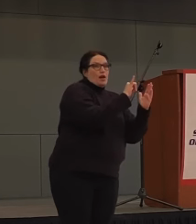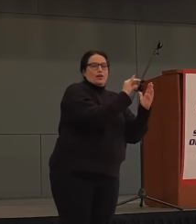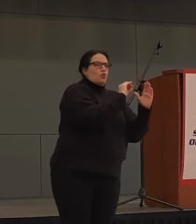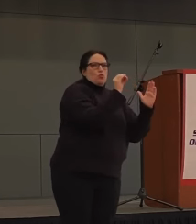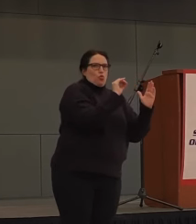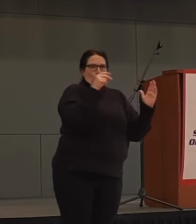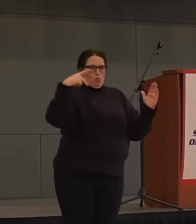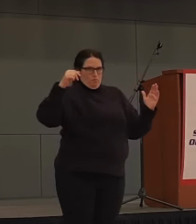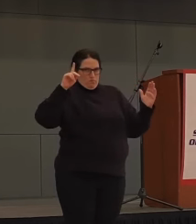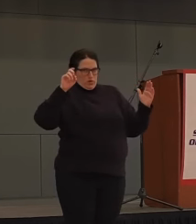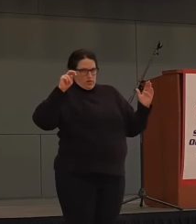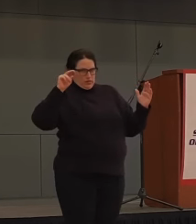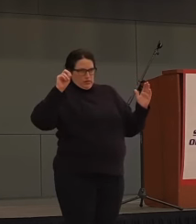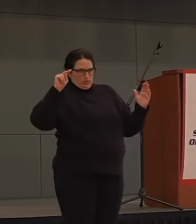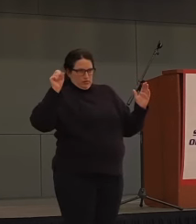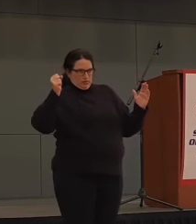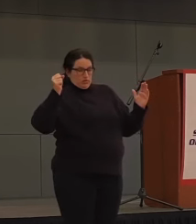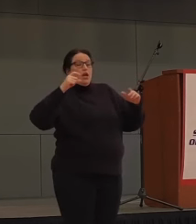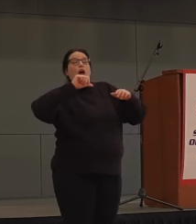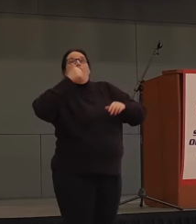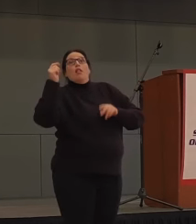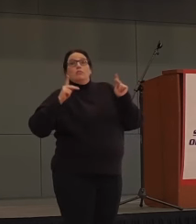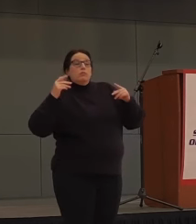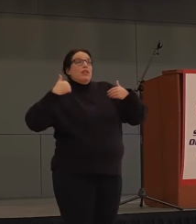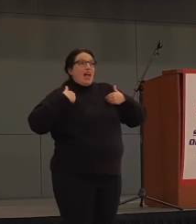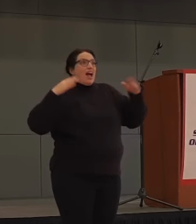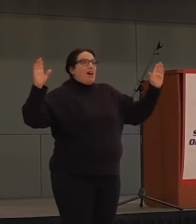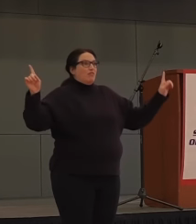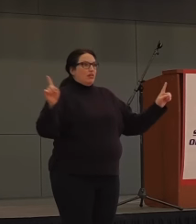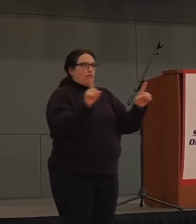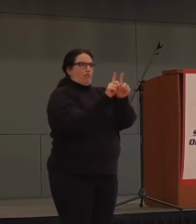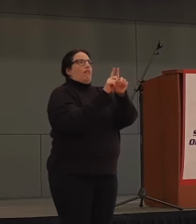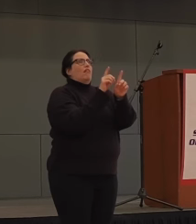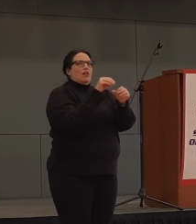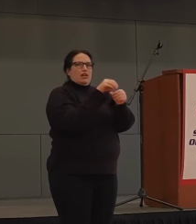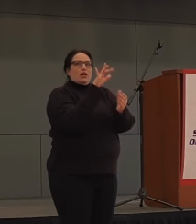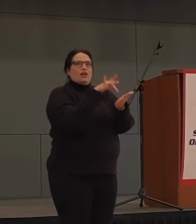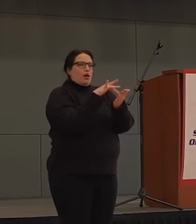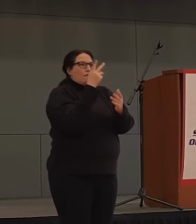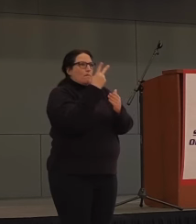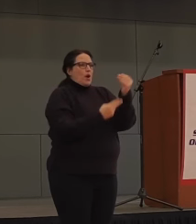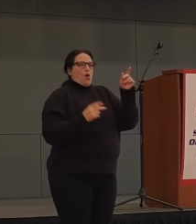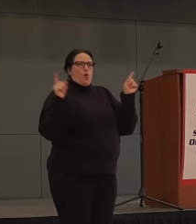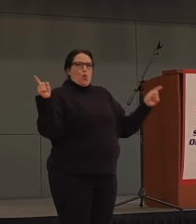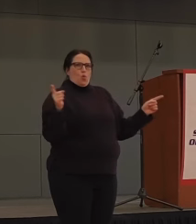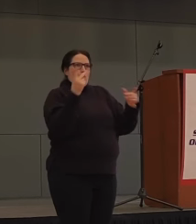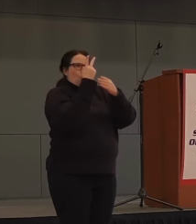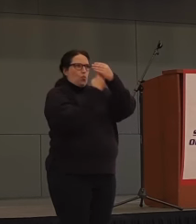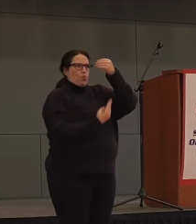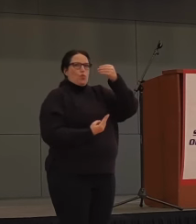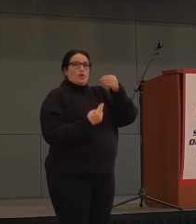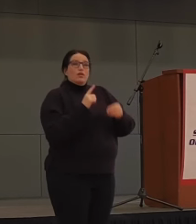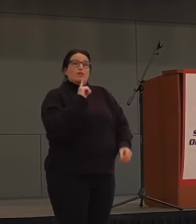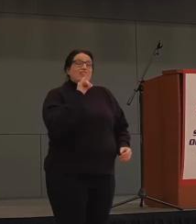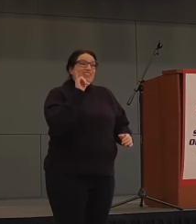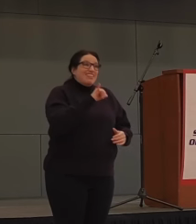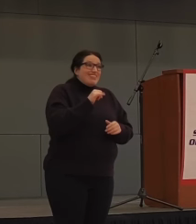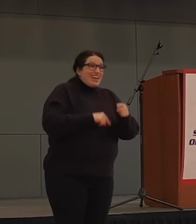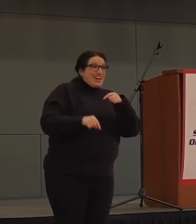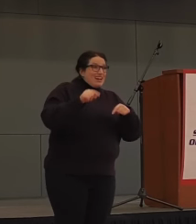Parkinson's, or Parkinson's with Lewy body. Comes back to the original quote, diseases of the brain are complicated.